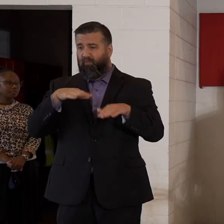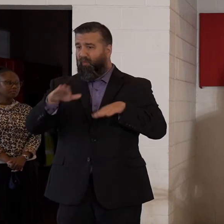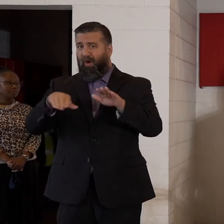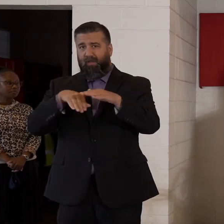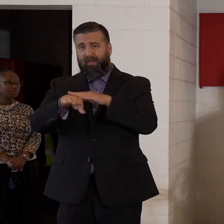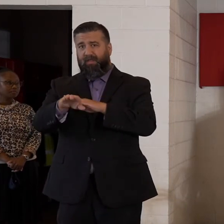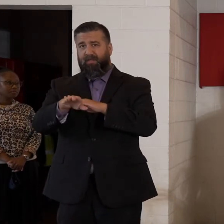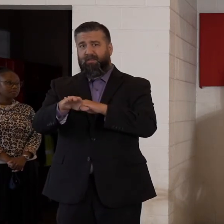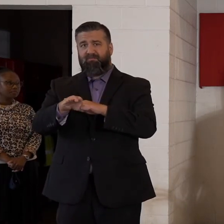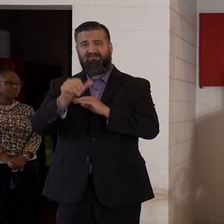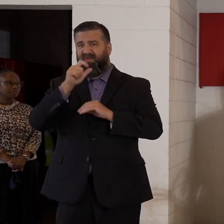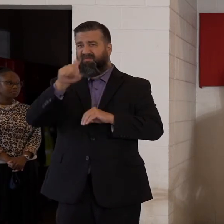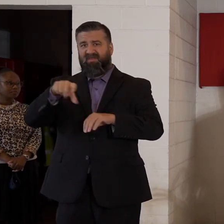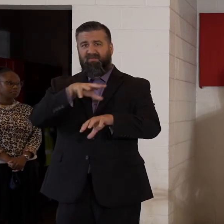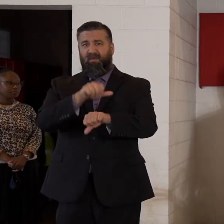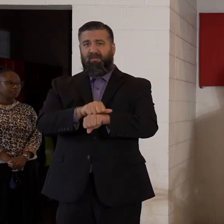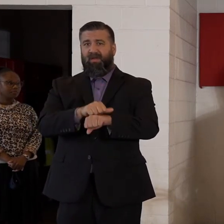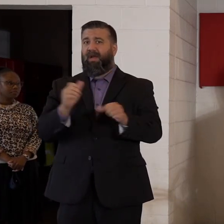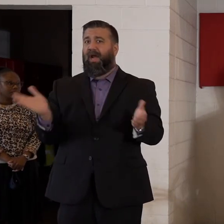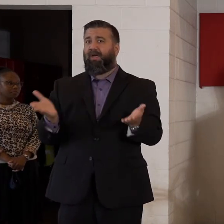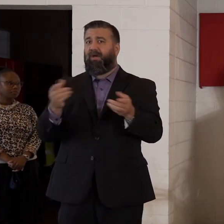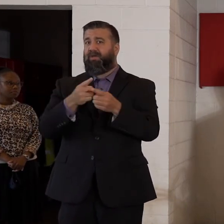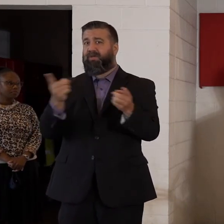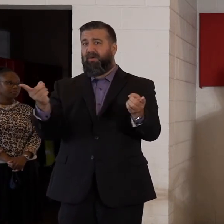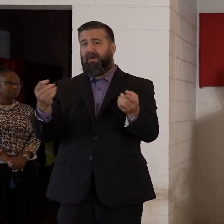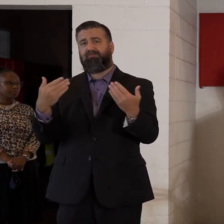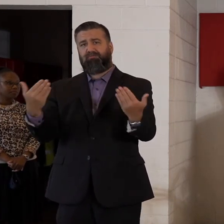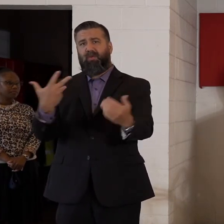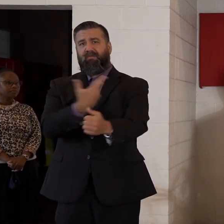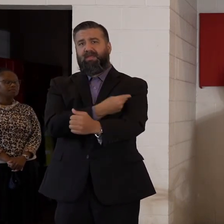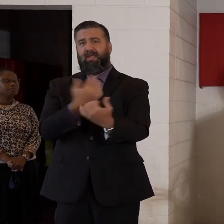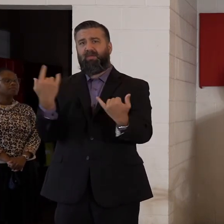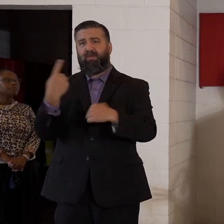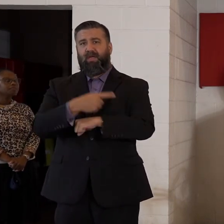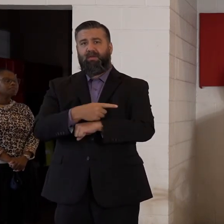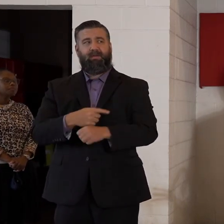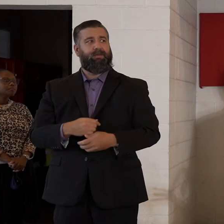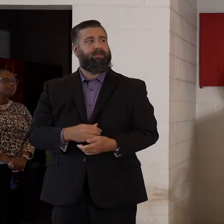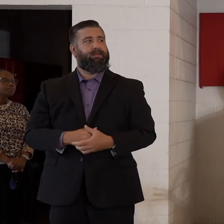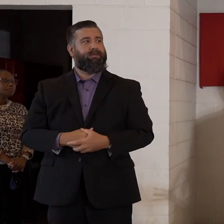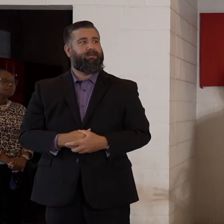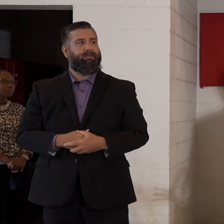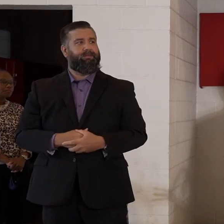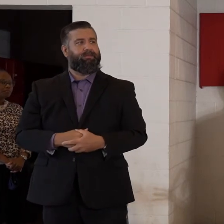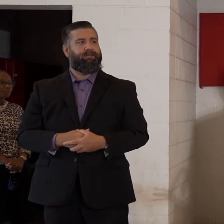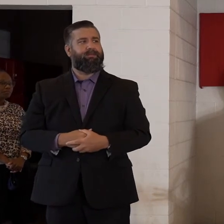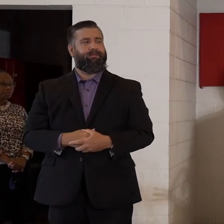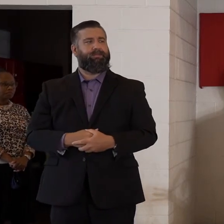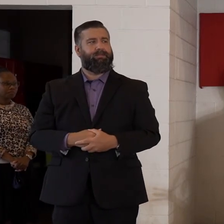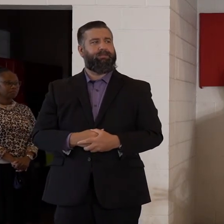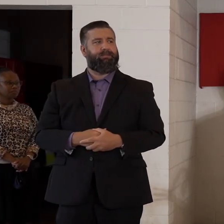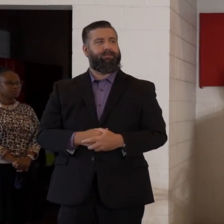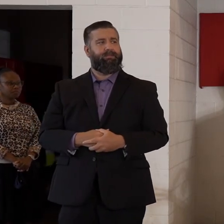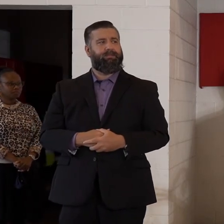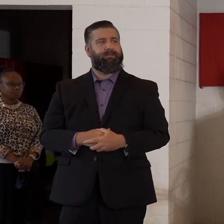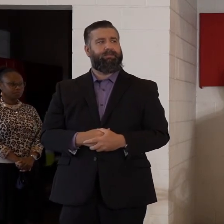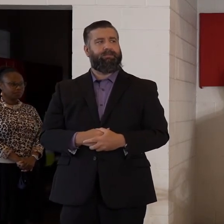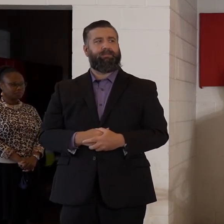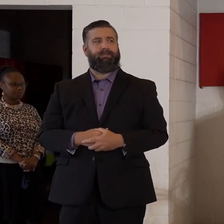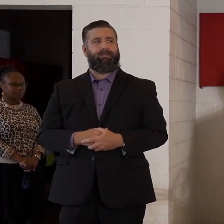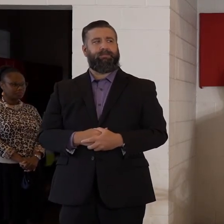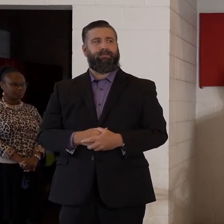come up and get vaccinated today. And I'd be glad to take any questions. County Executive Page, given